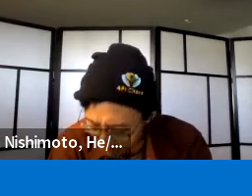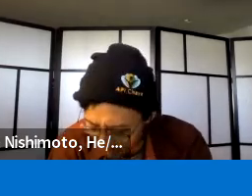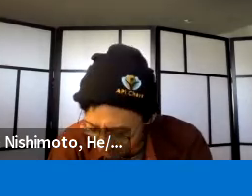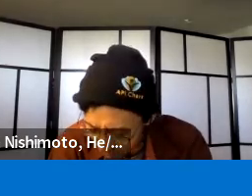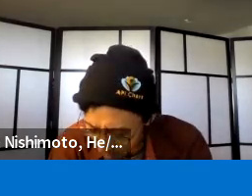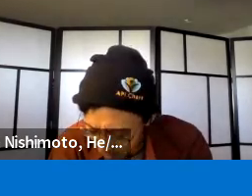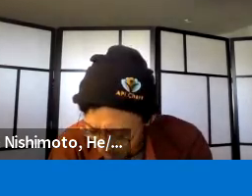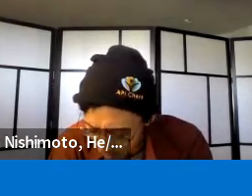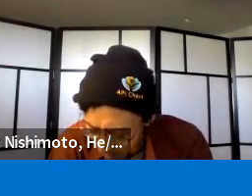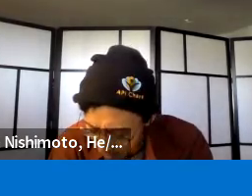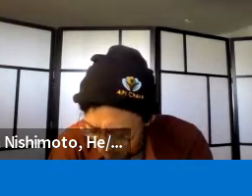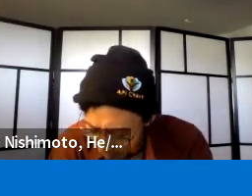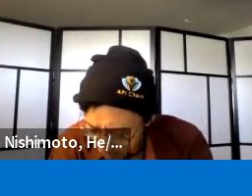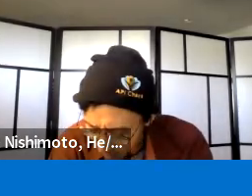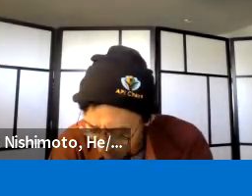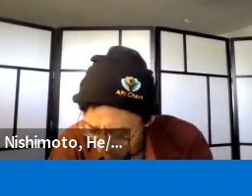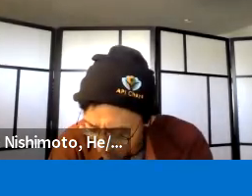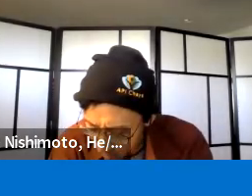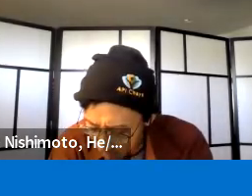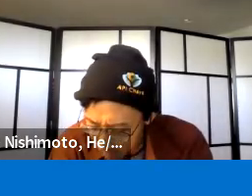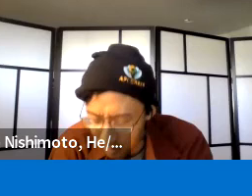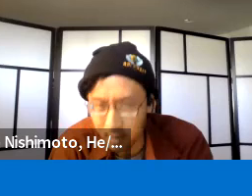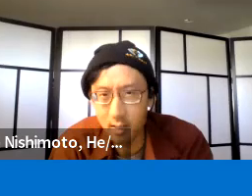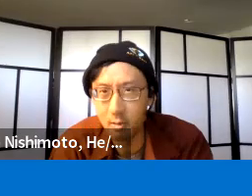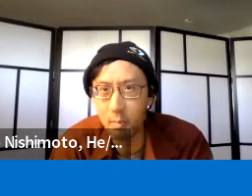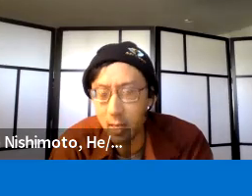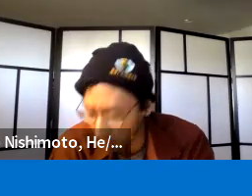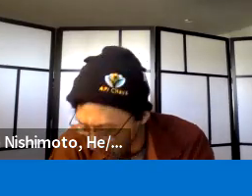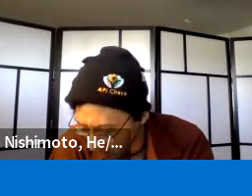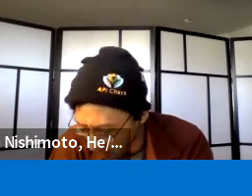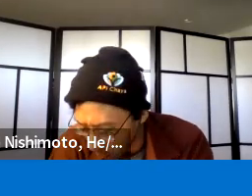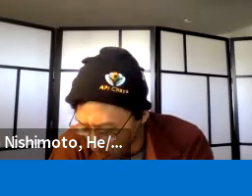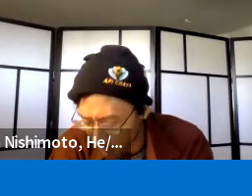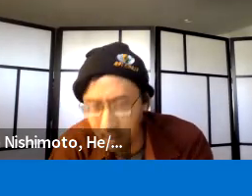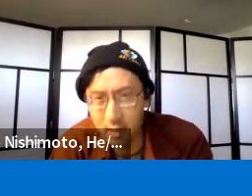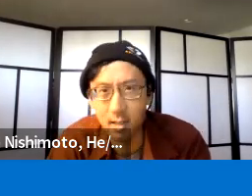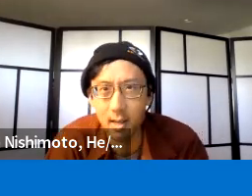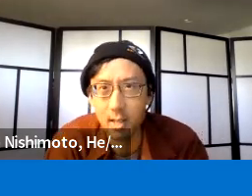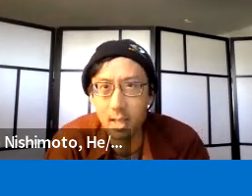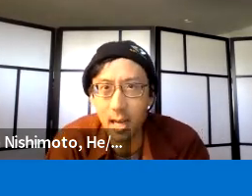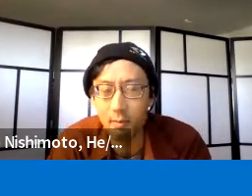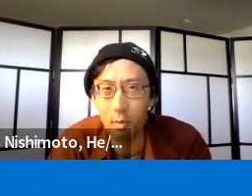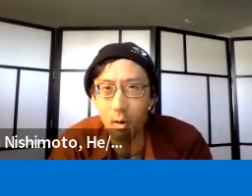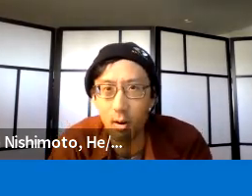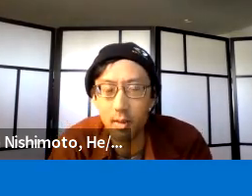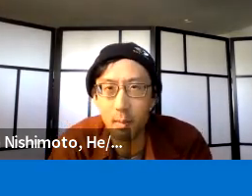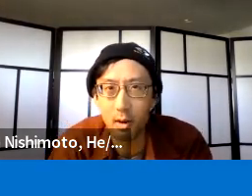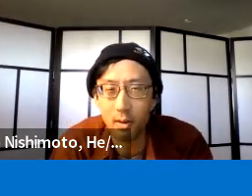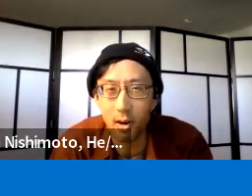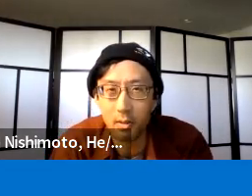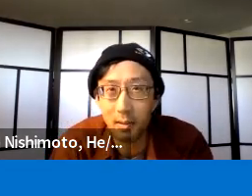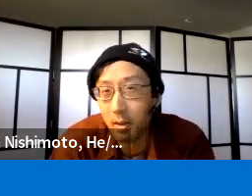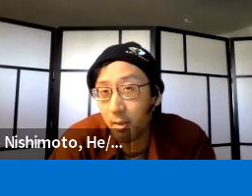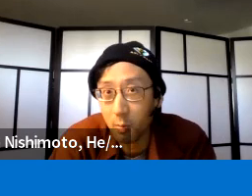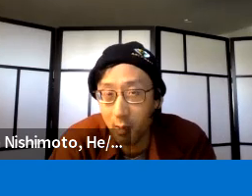something like that. But my question is though, Matt, you mentioned 12% a stat for the number